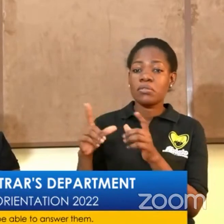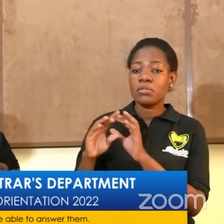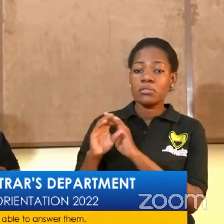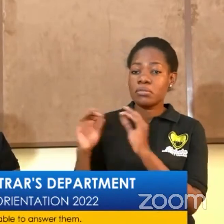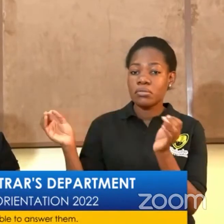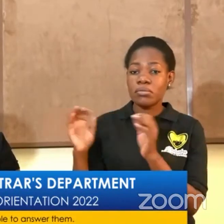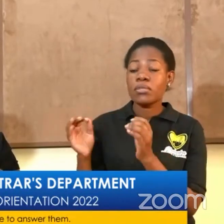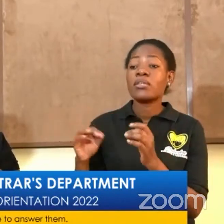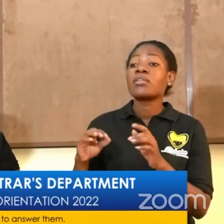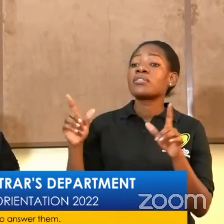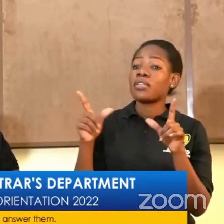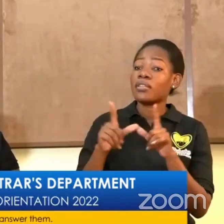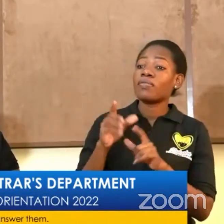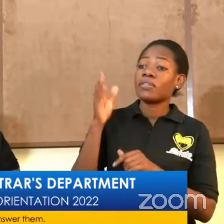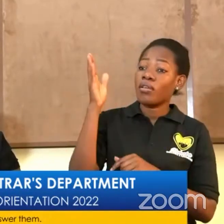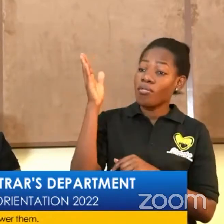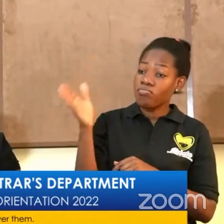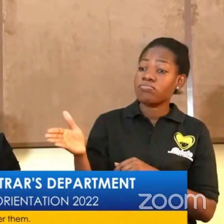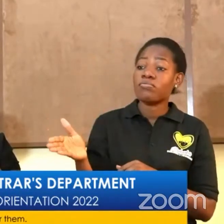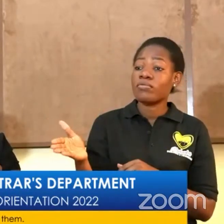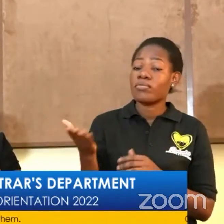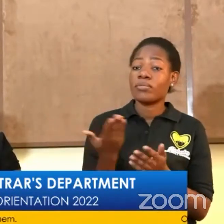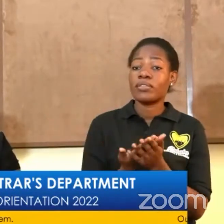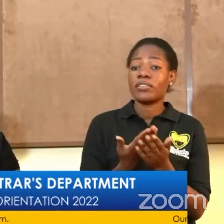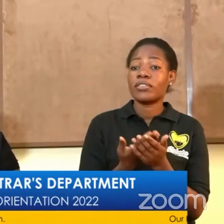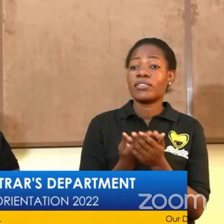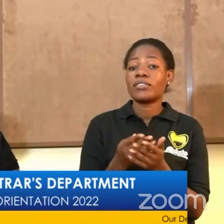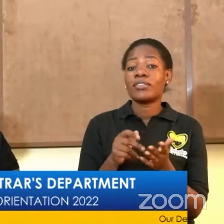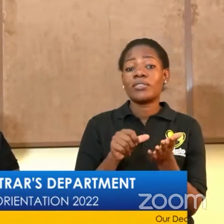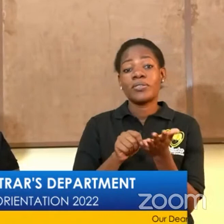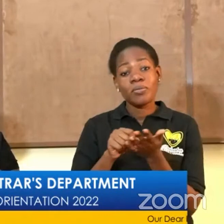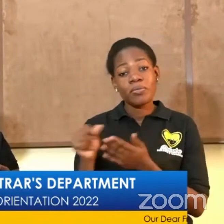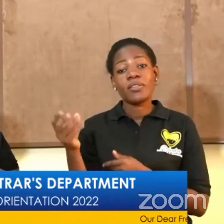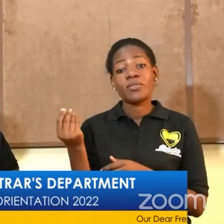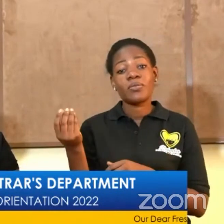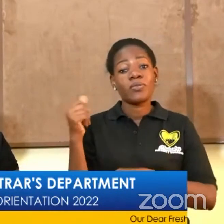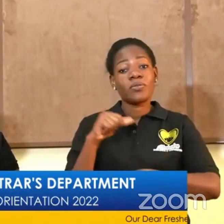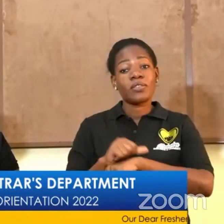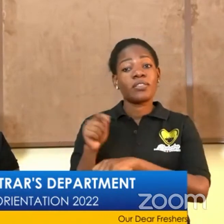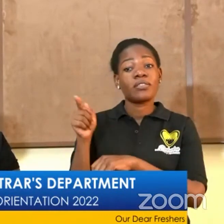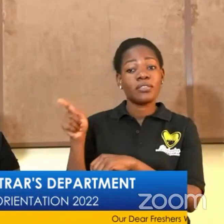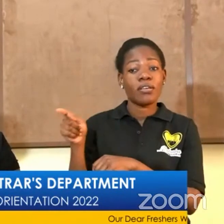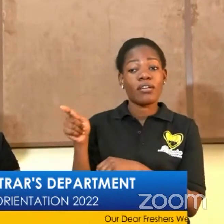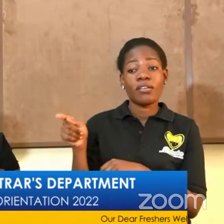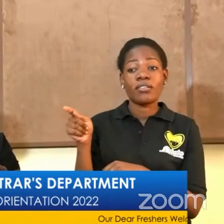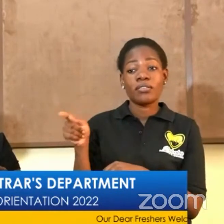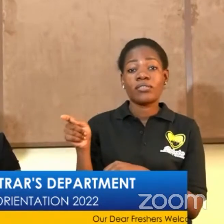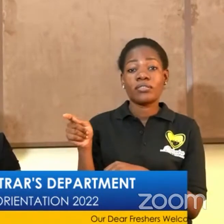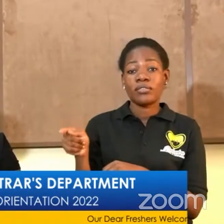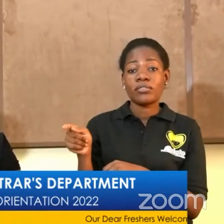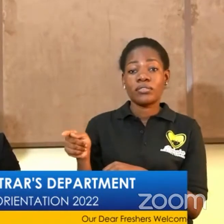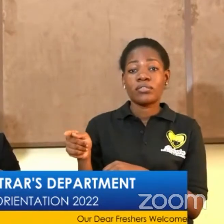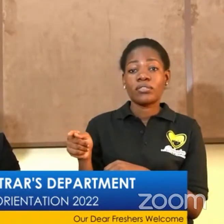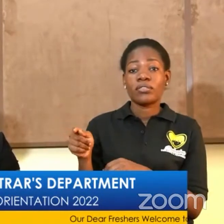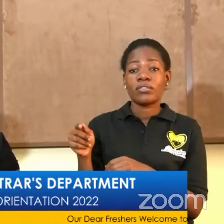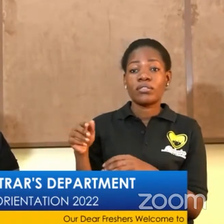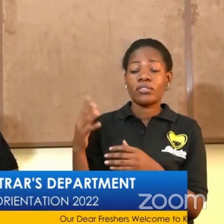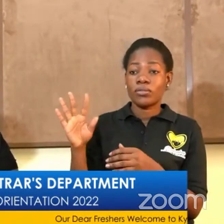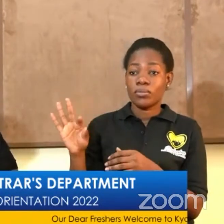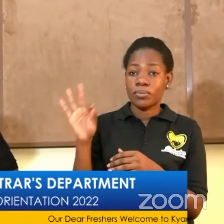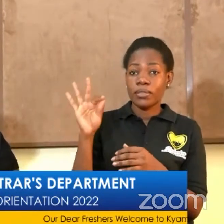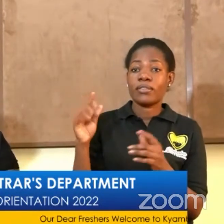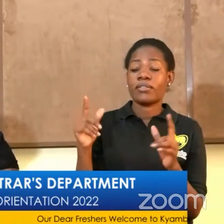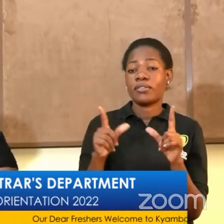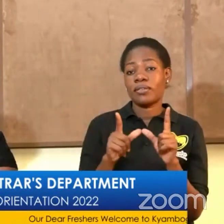The certificates are there. Please pay fees for those schools and pick the